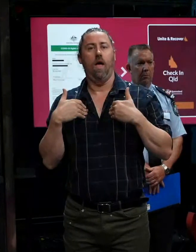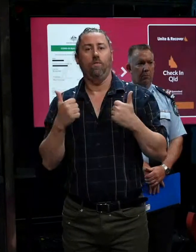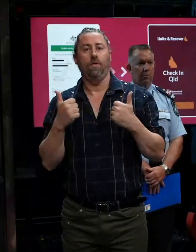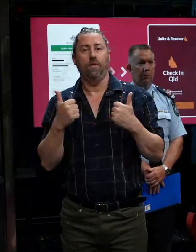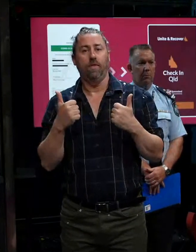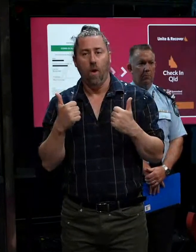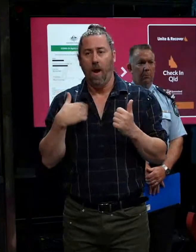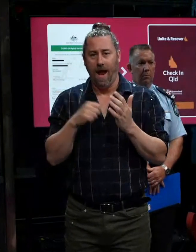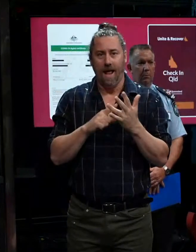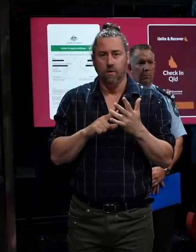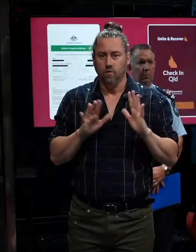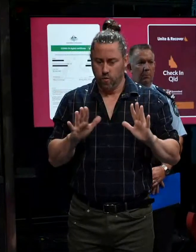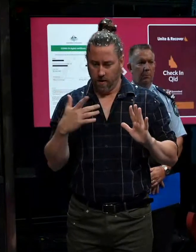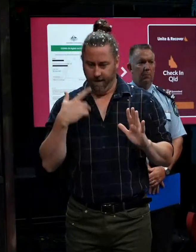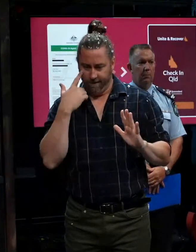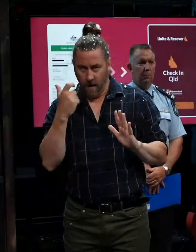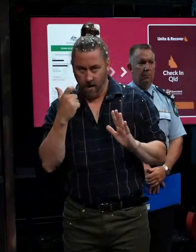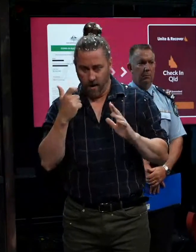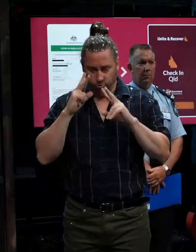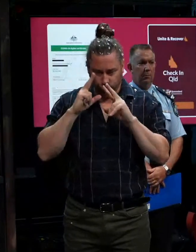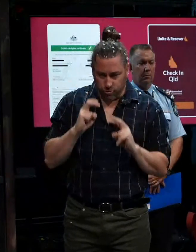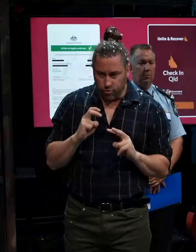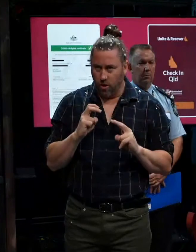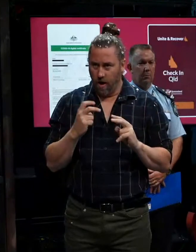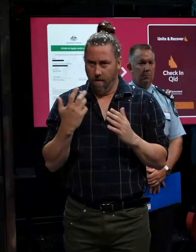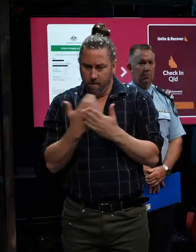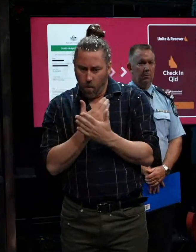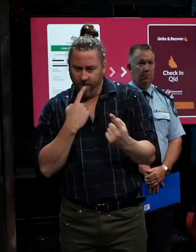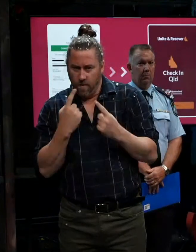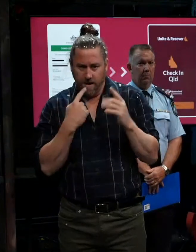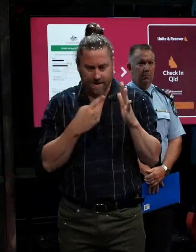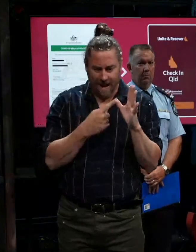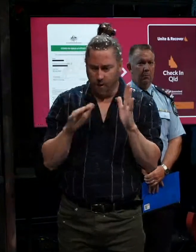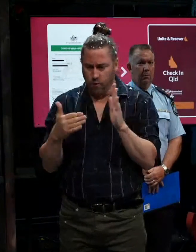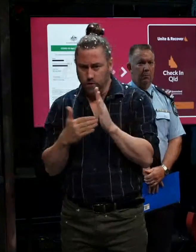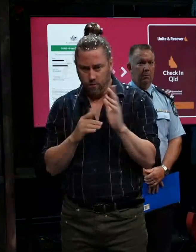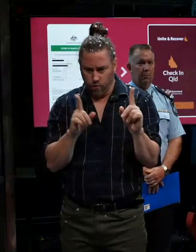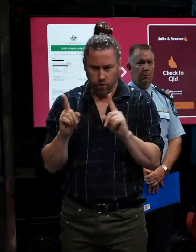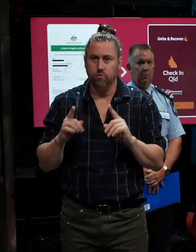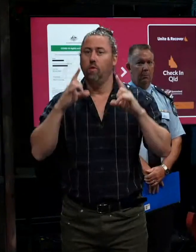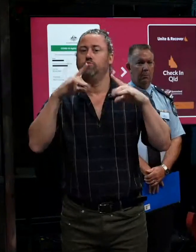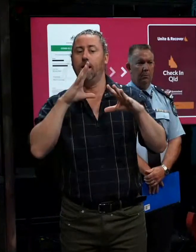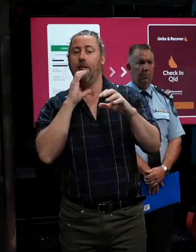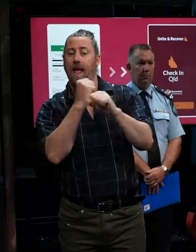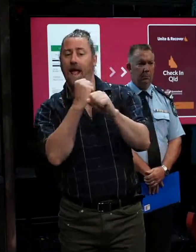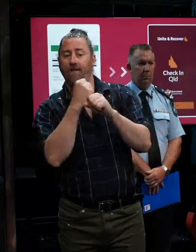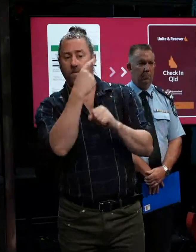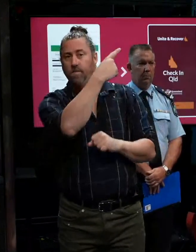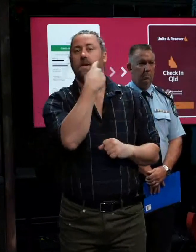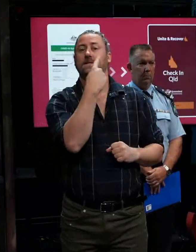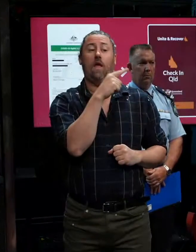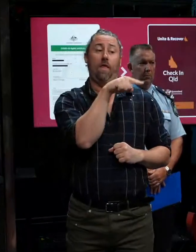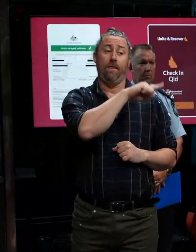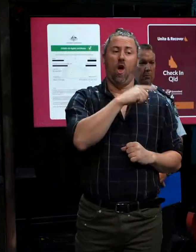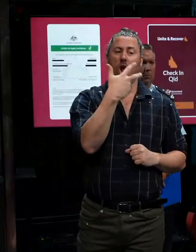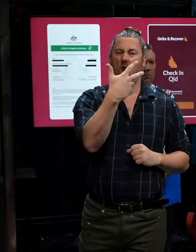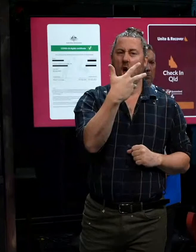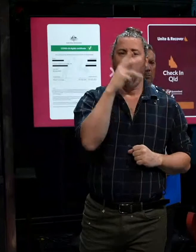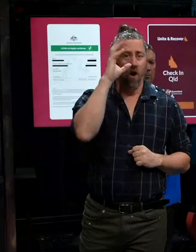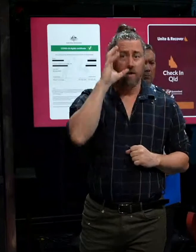time to look at understanding the virus better. And at this stage, the Commonwealth has issued a mandate that no one can come from those countries and